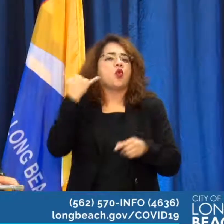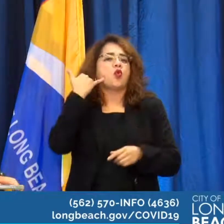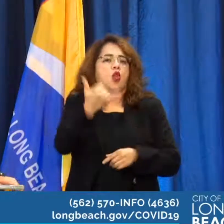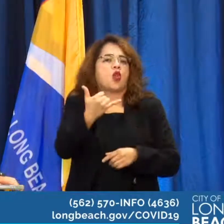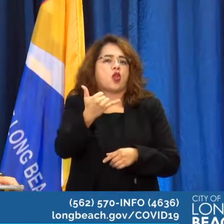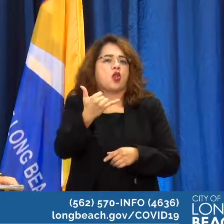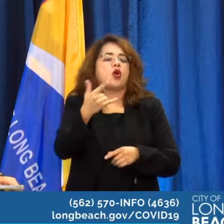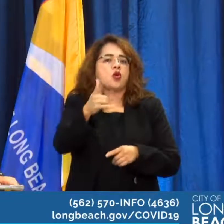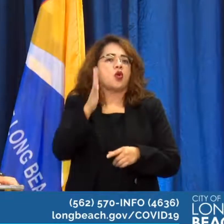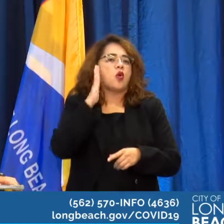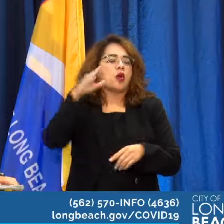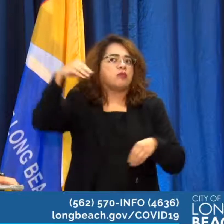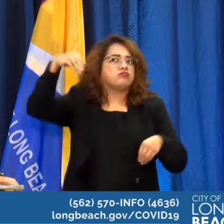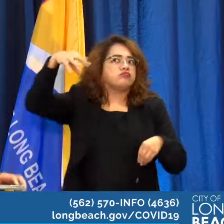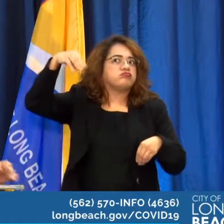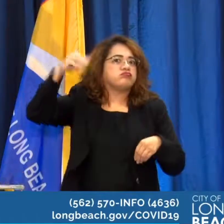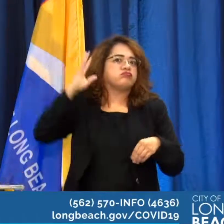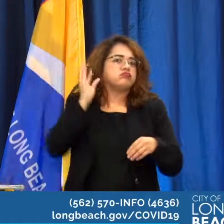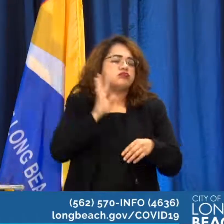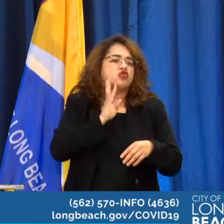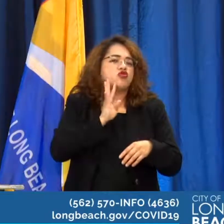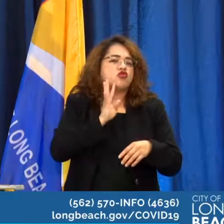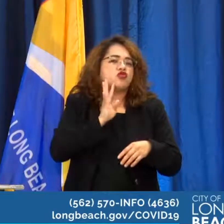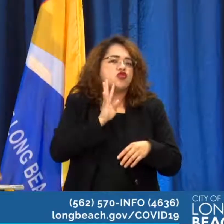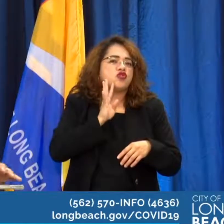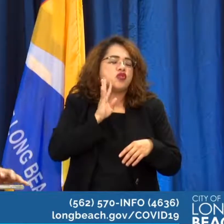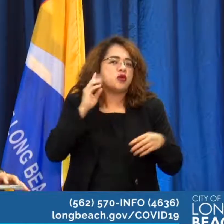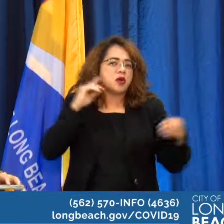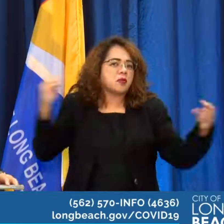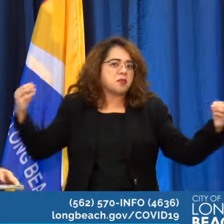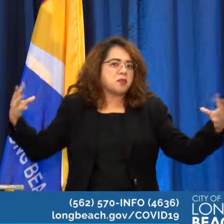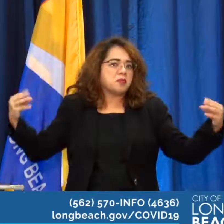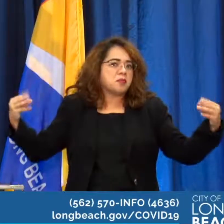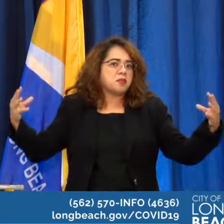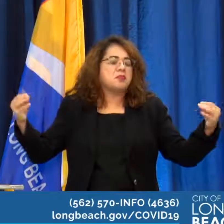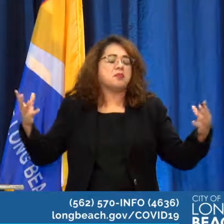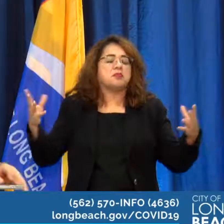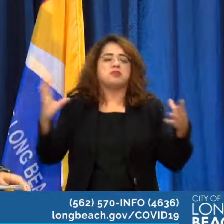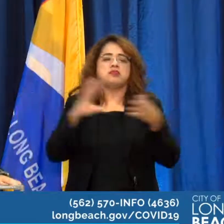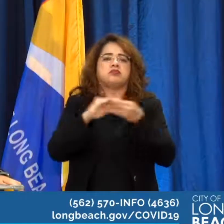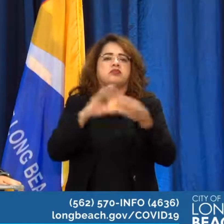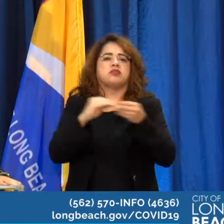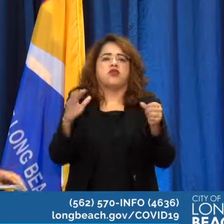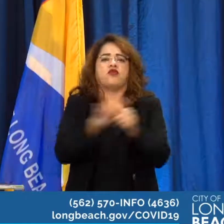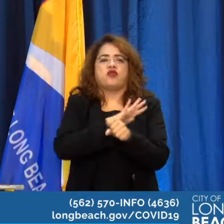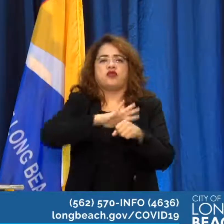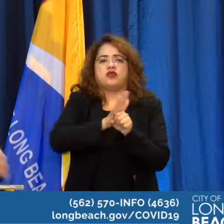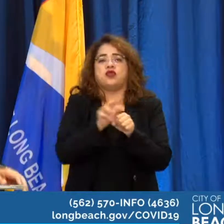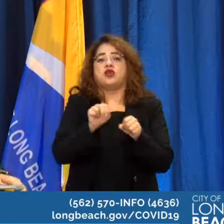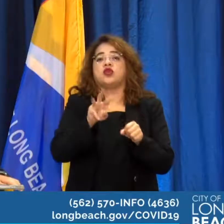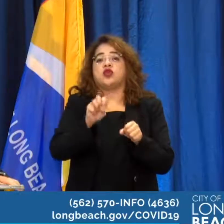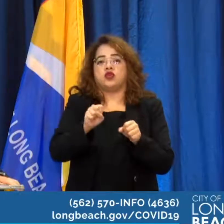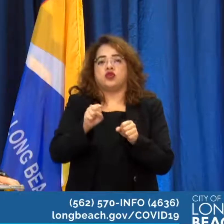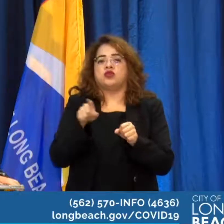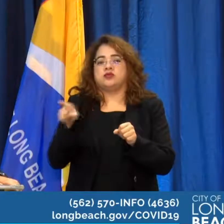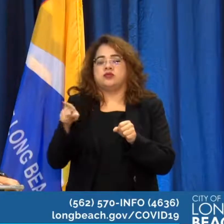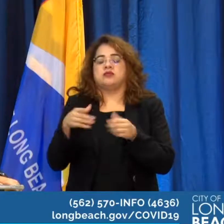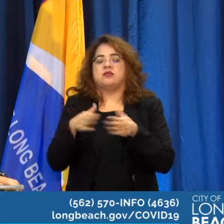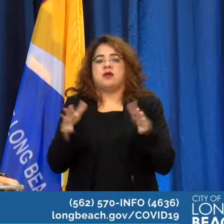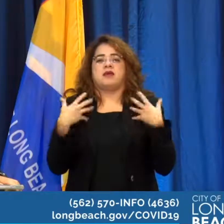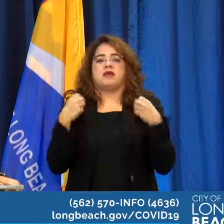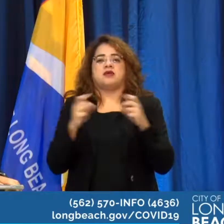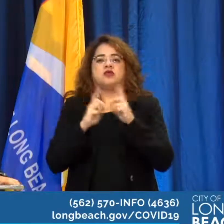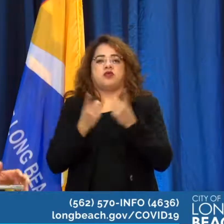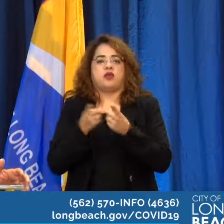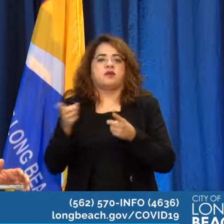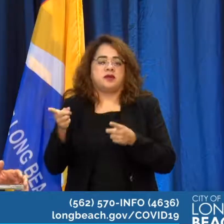in, and you'll be hearing her audio, so she can give a full briefing, and then she will also be available as both of us to answer any questions